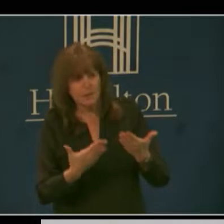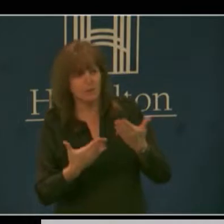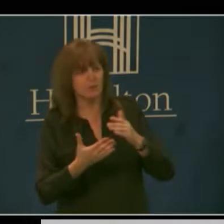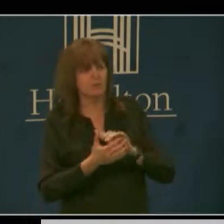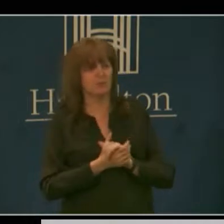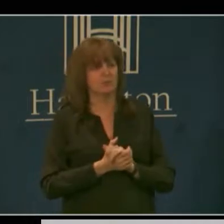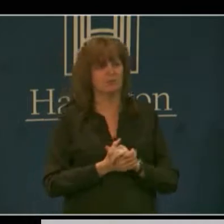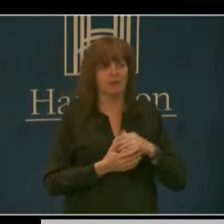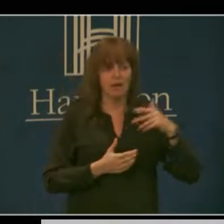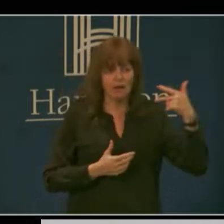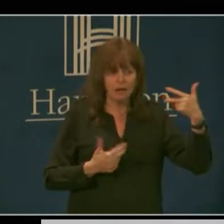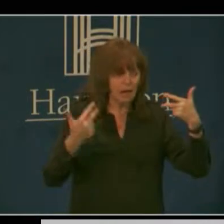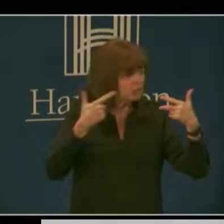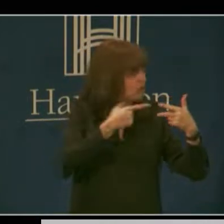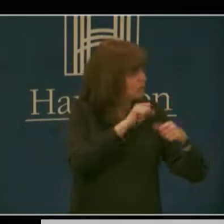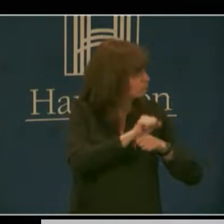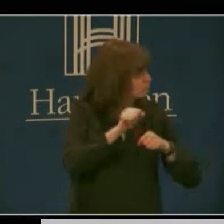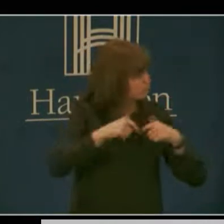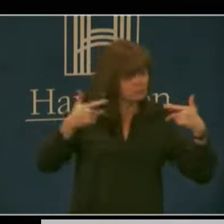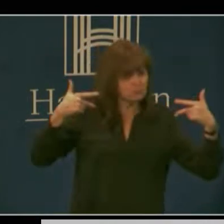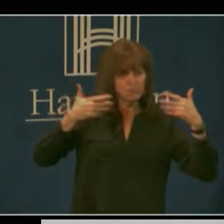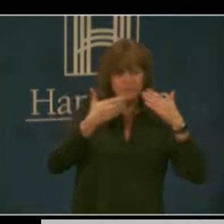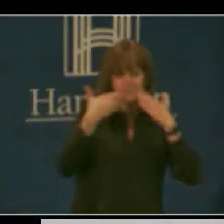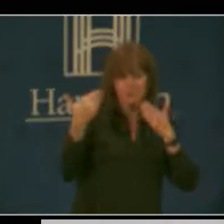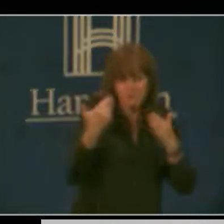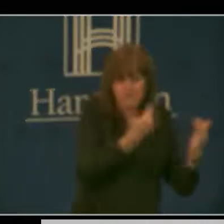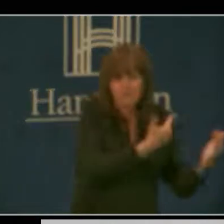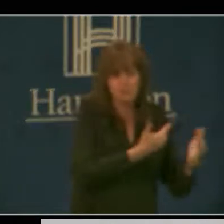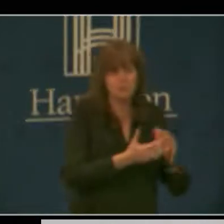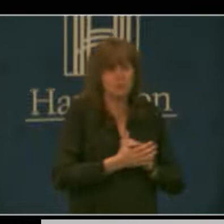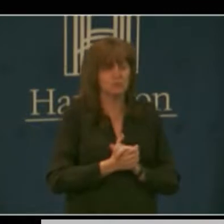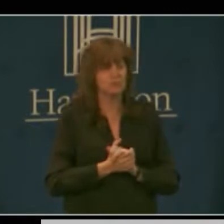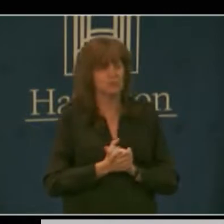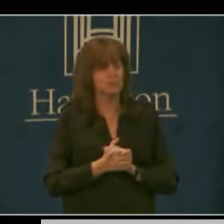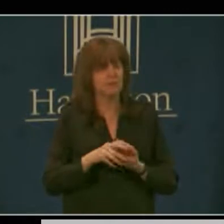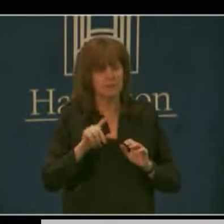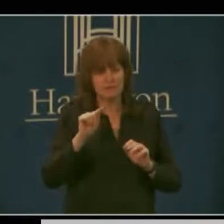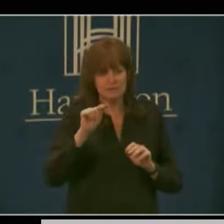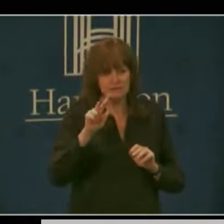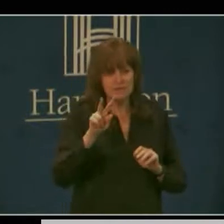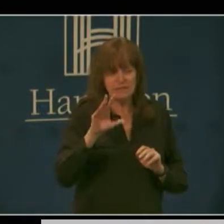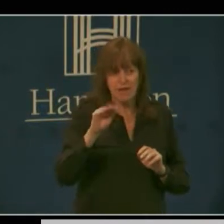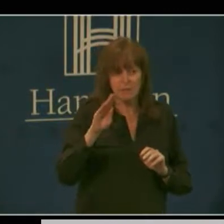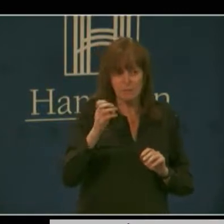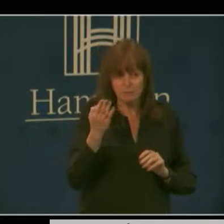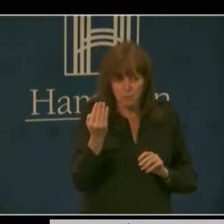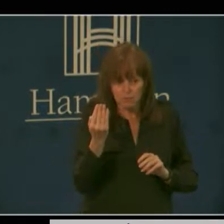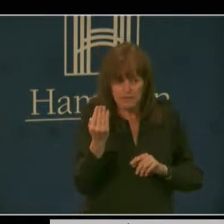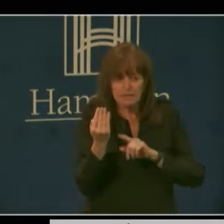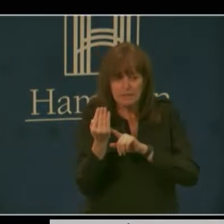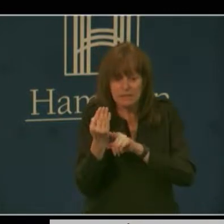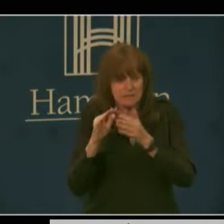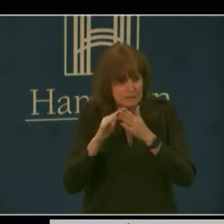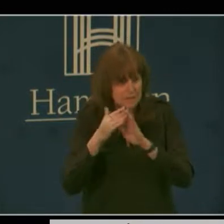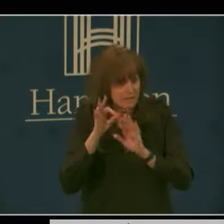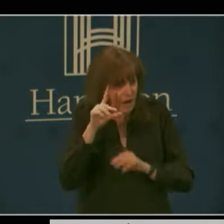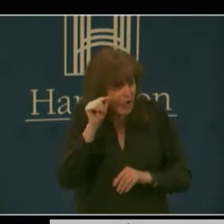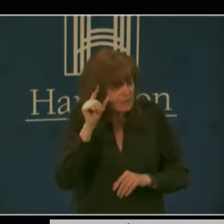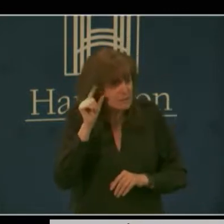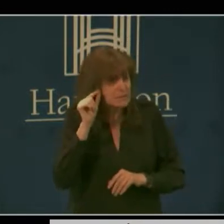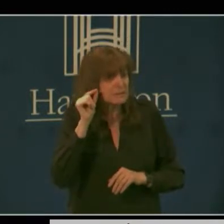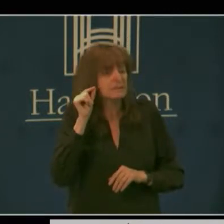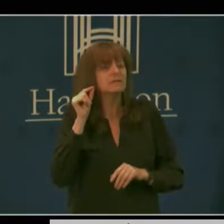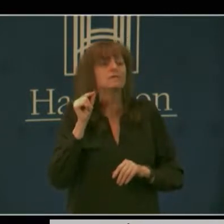very much. Moving forward, Cable 14 and the City of Hamilton will continue to broadcast these virtual town hall meetings